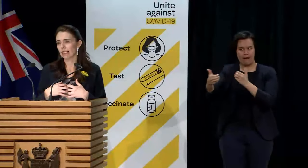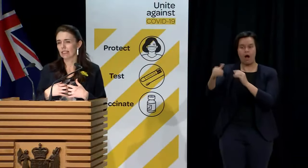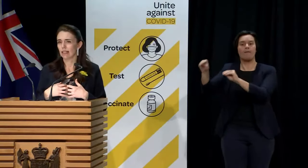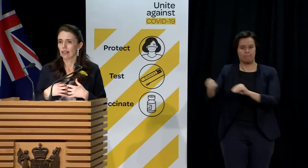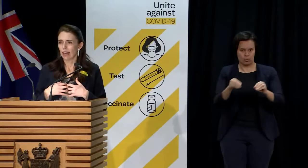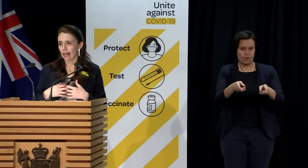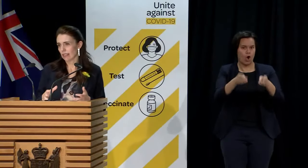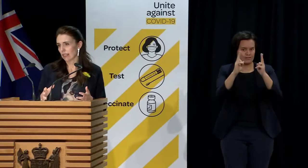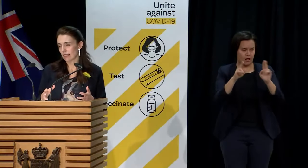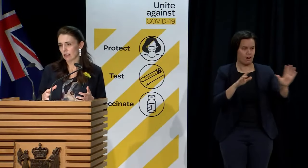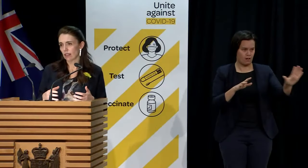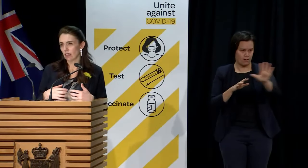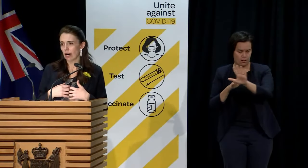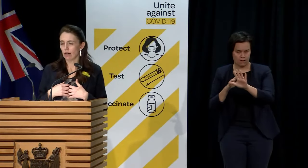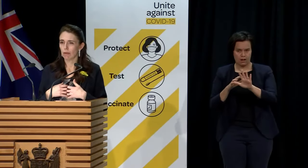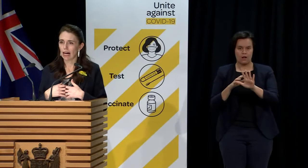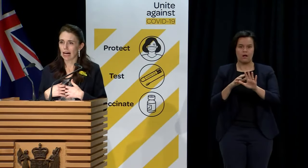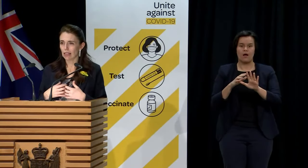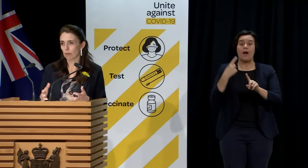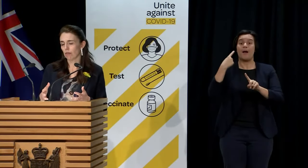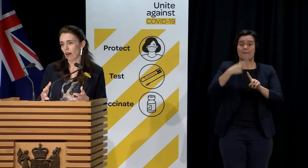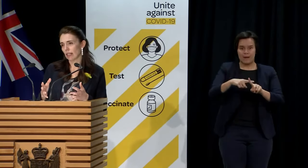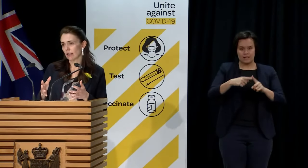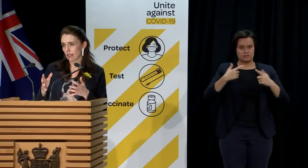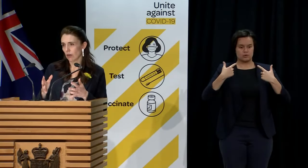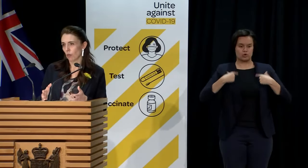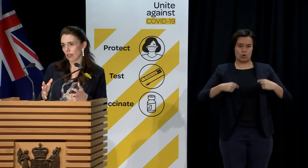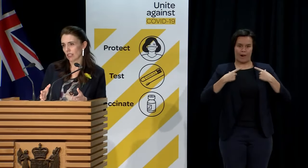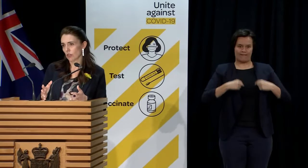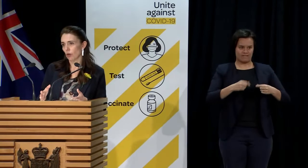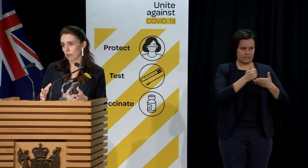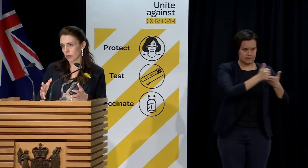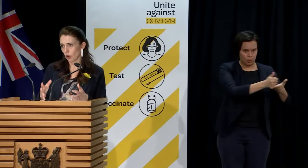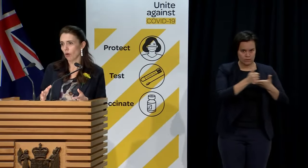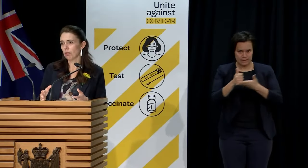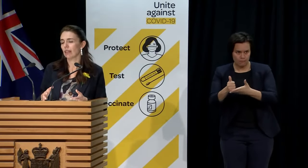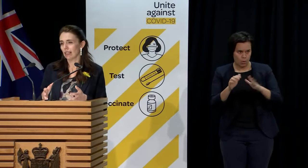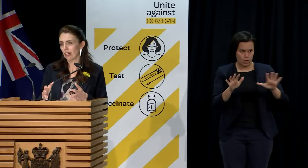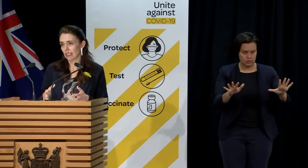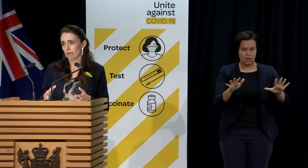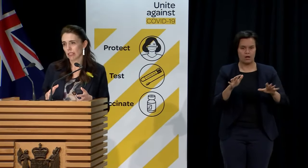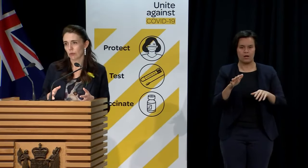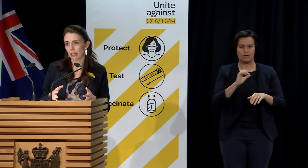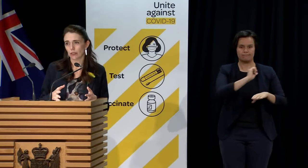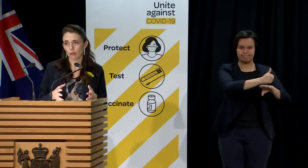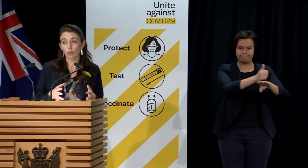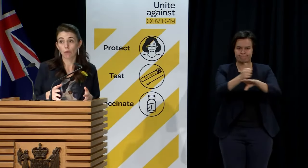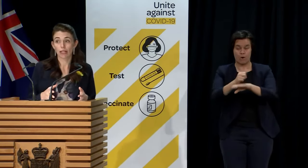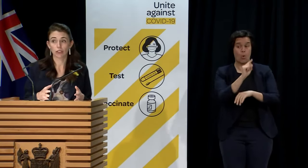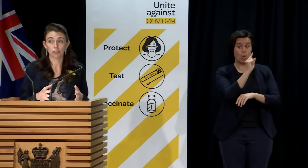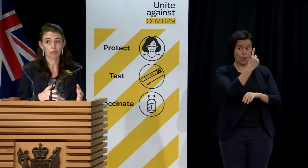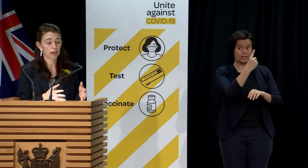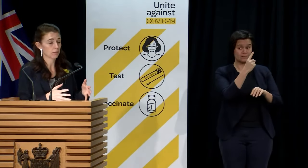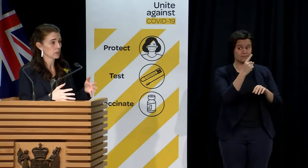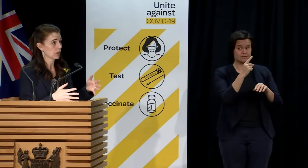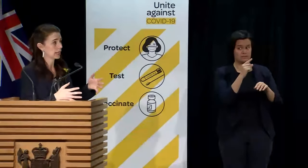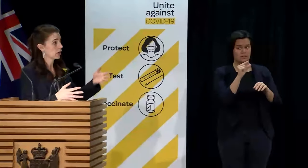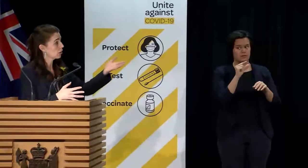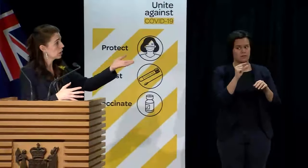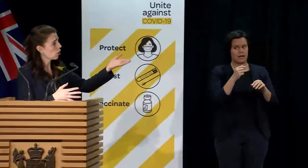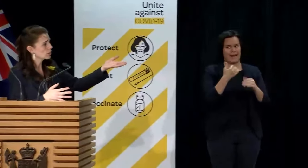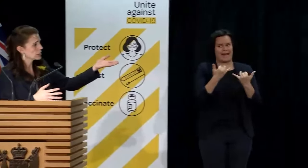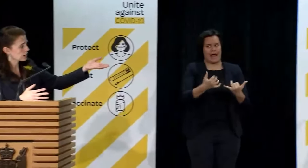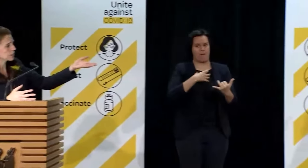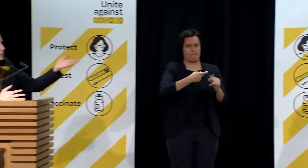welfare needs, access to other providers in a one-stop shop, that is the best we can do for families right